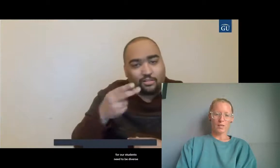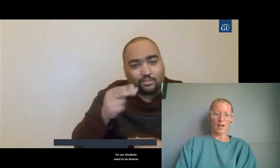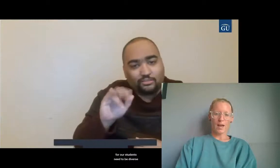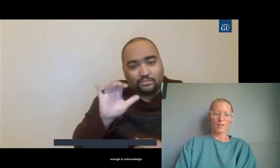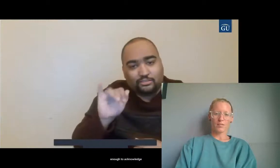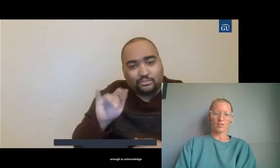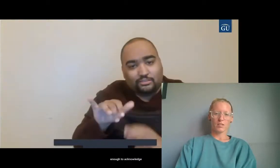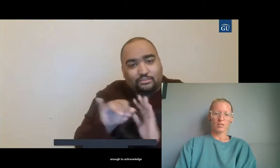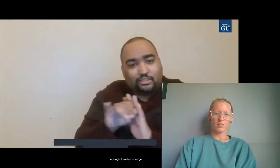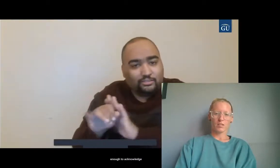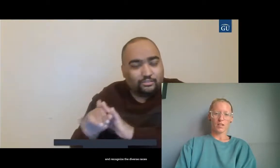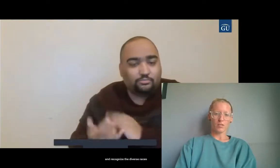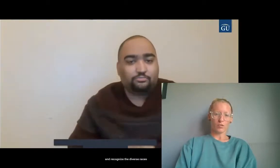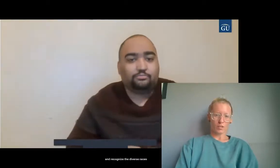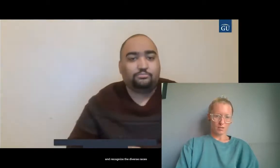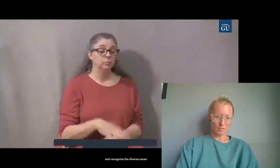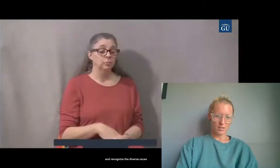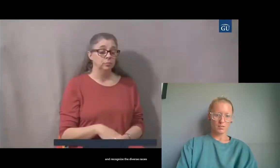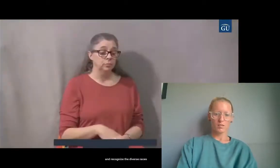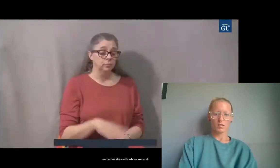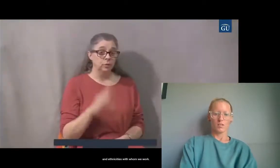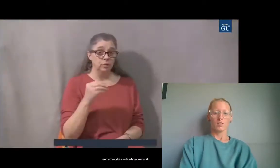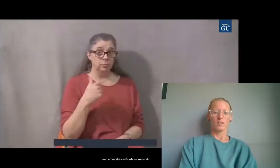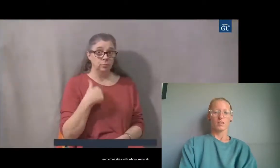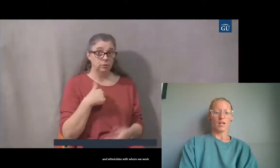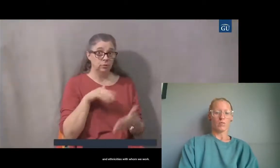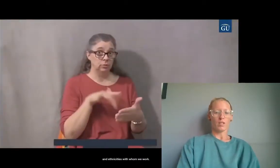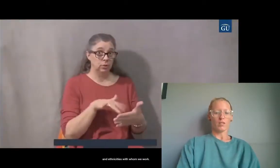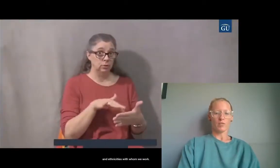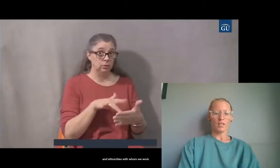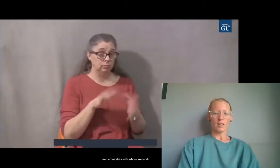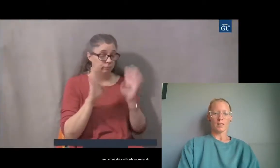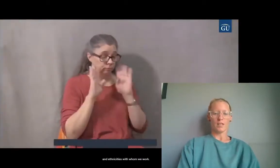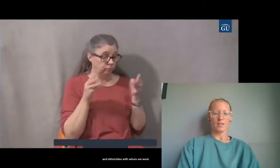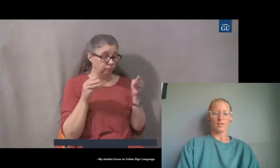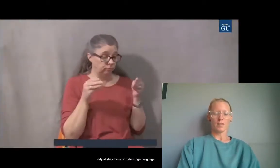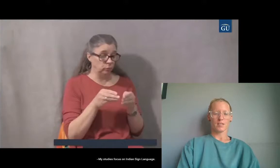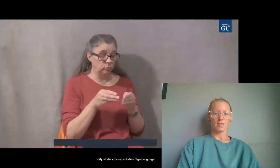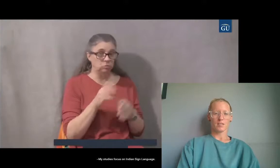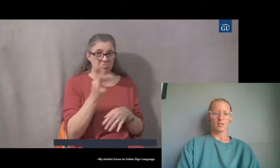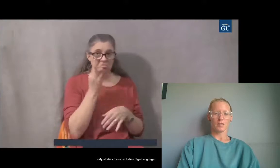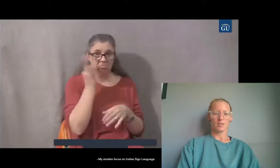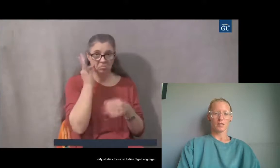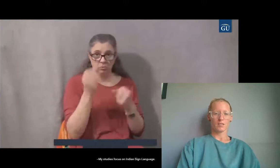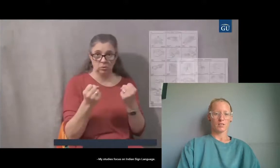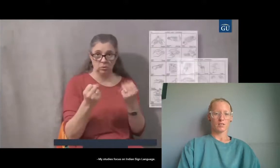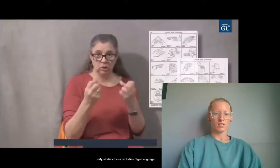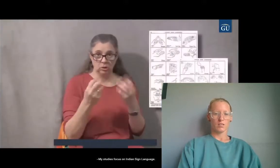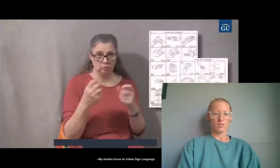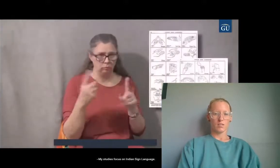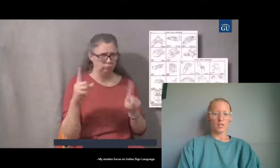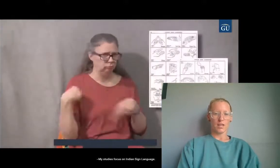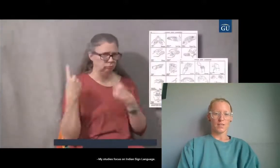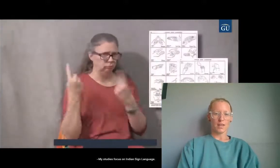workshops that we have in curriculums, and we recognize that this